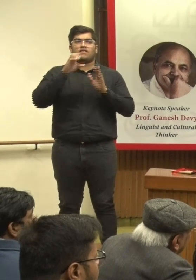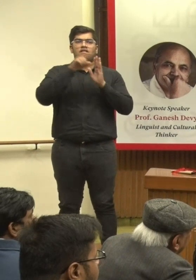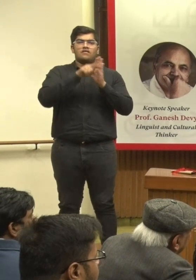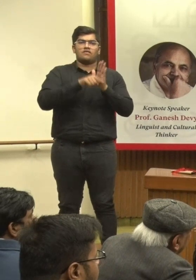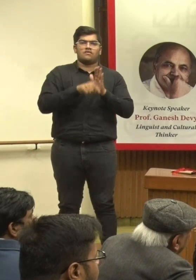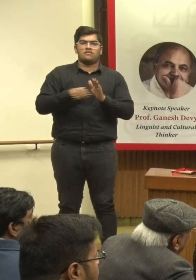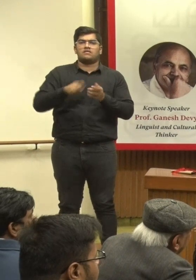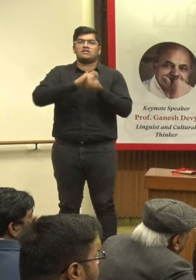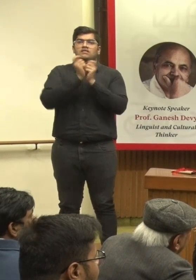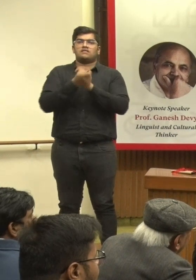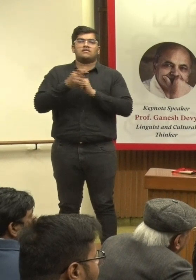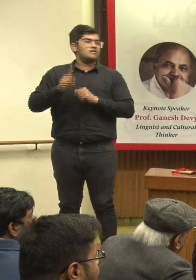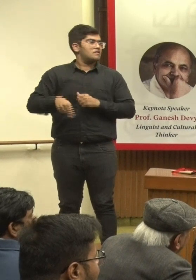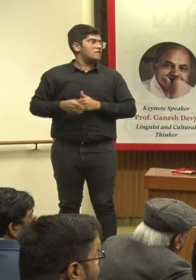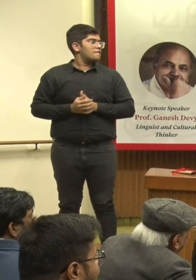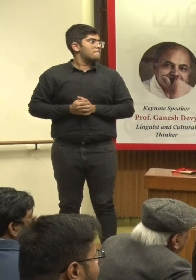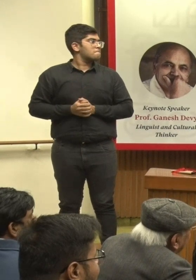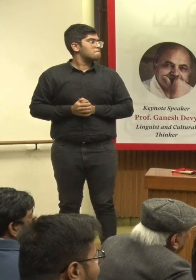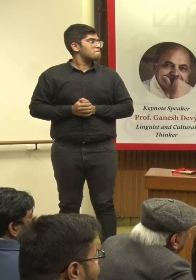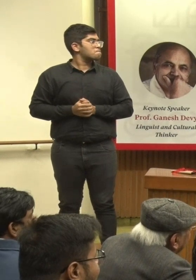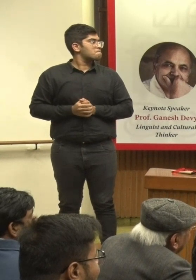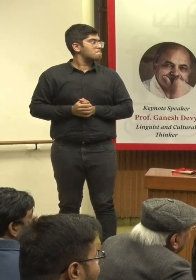amended.